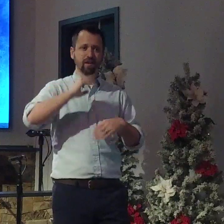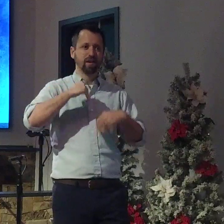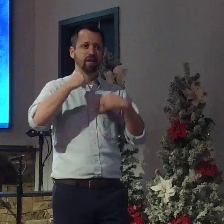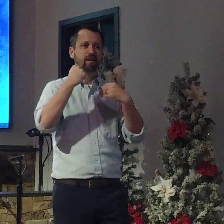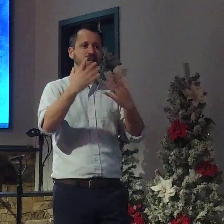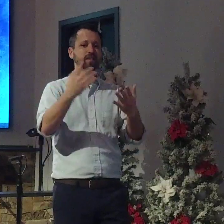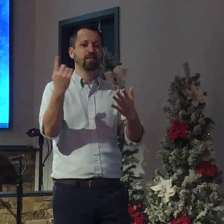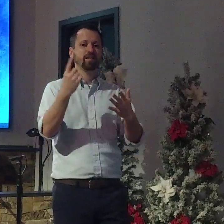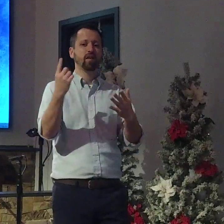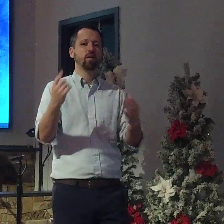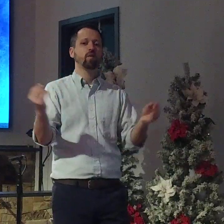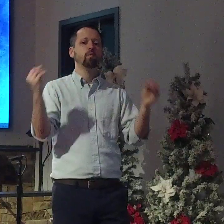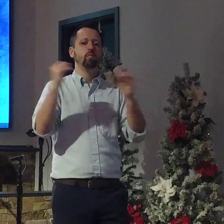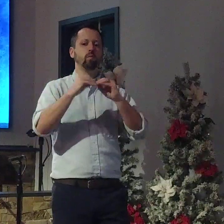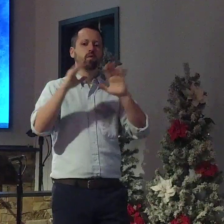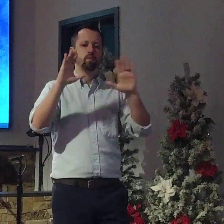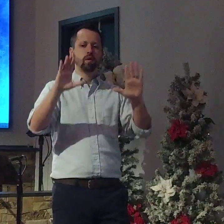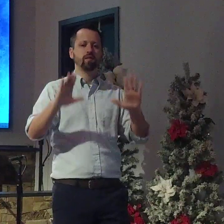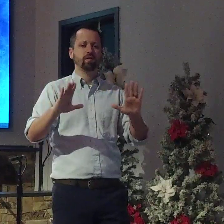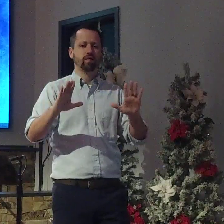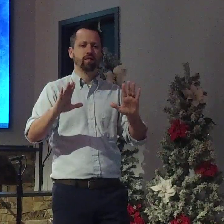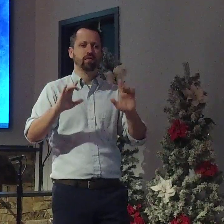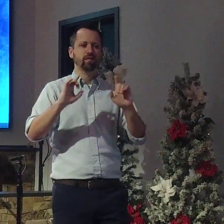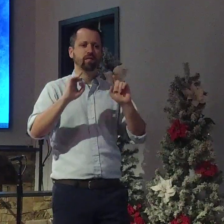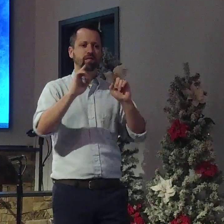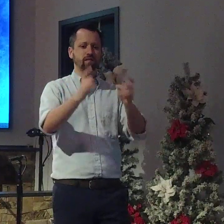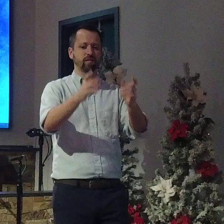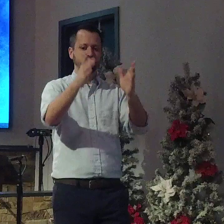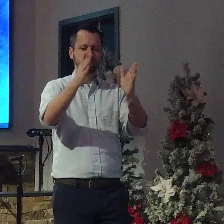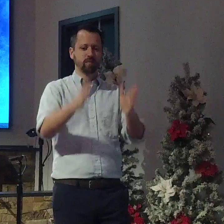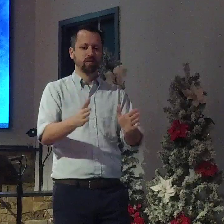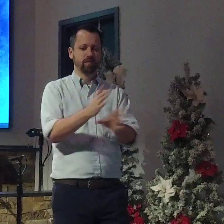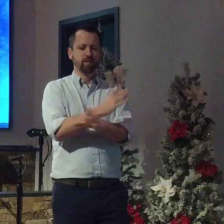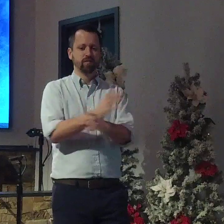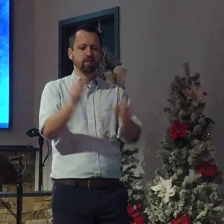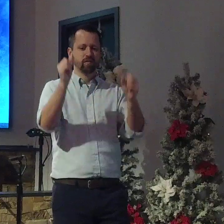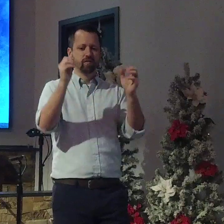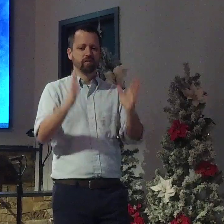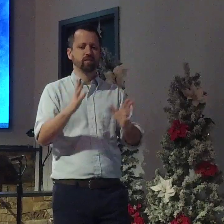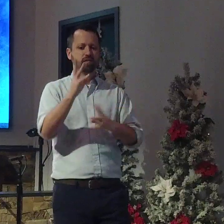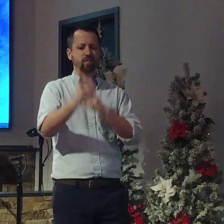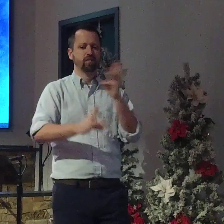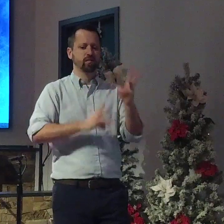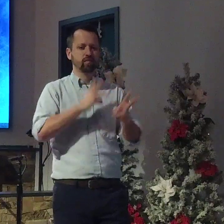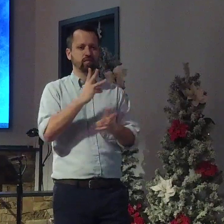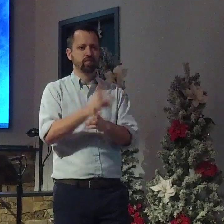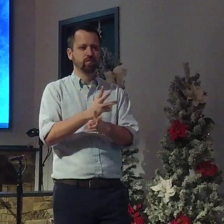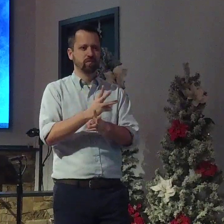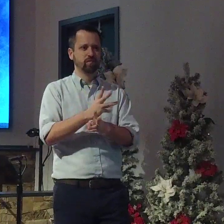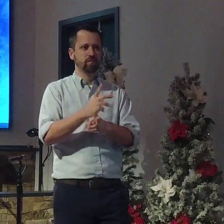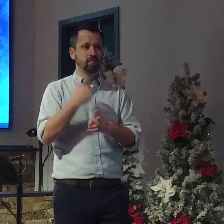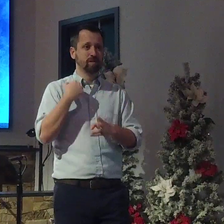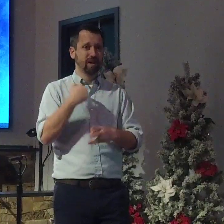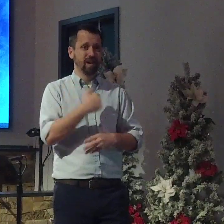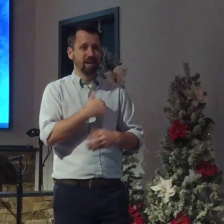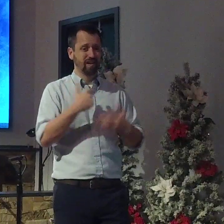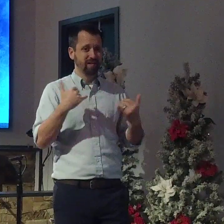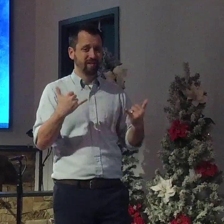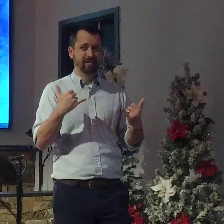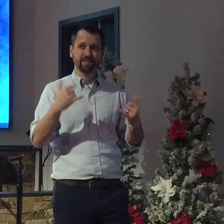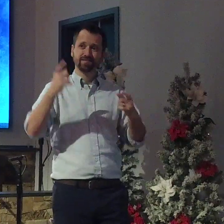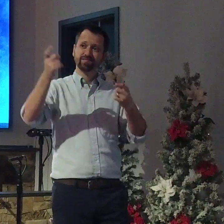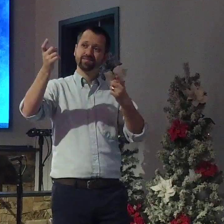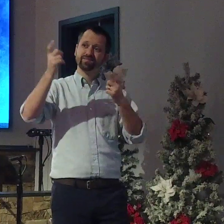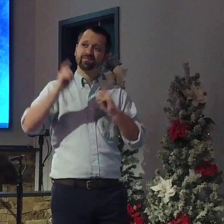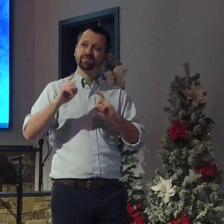that we're a sinner, and if we're not saved, we're a sinner in need of salvation. They show us a sinner that can't defeat